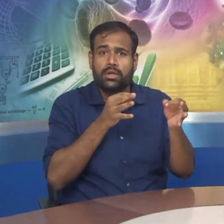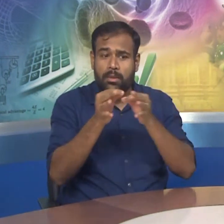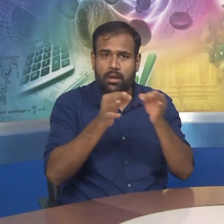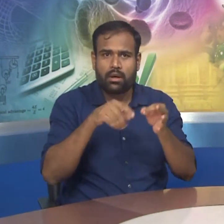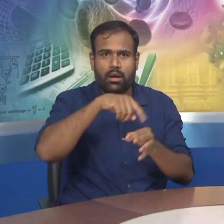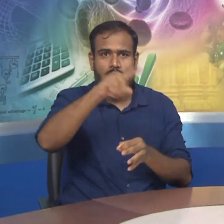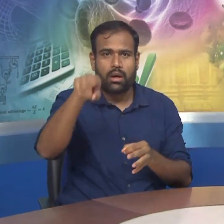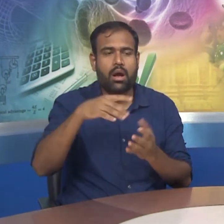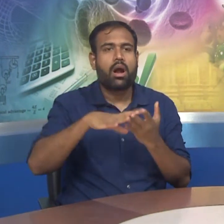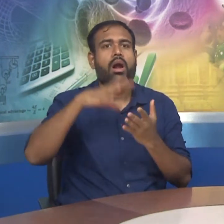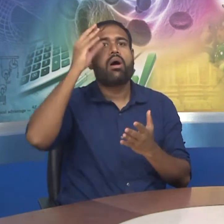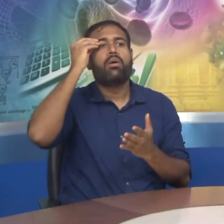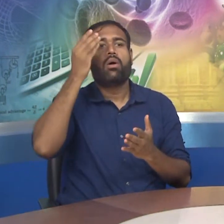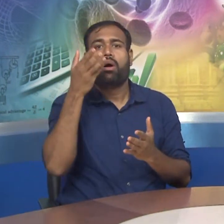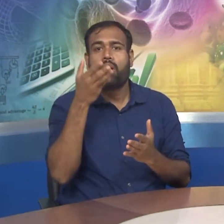judicial system.